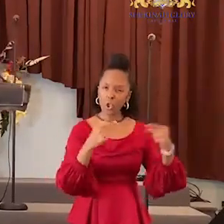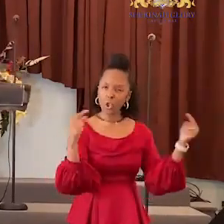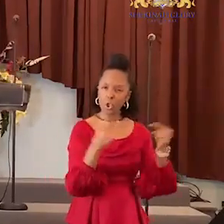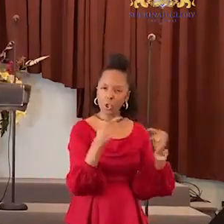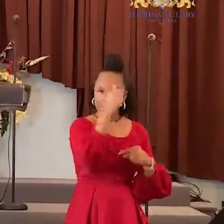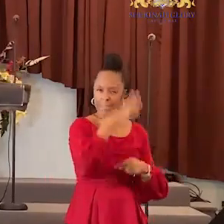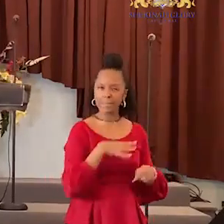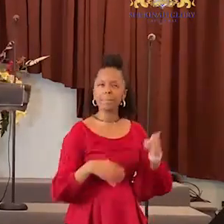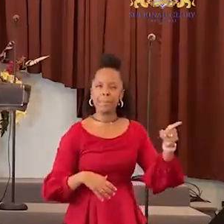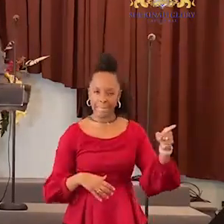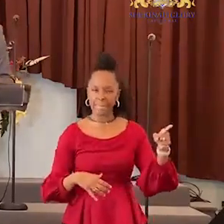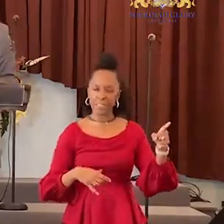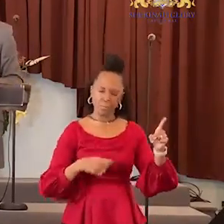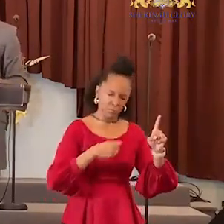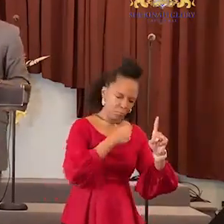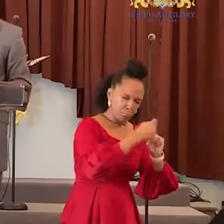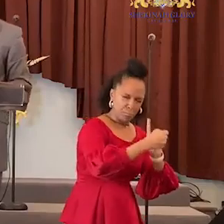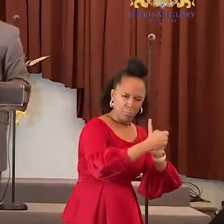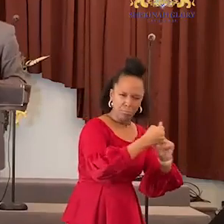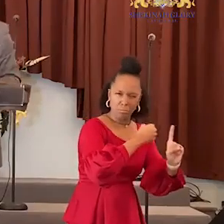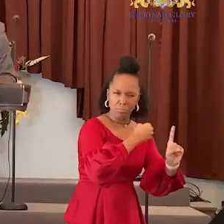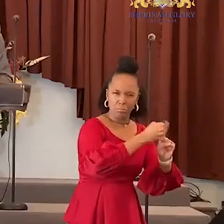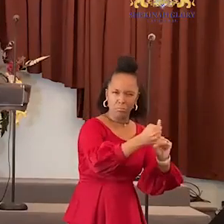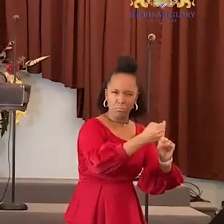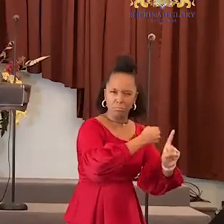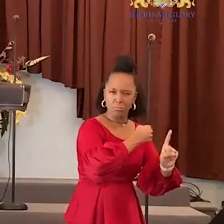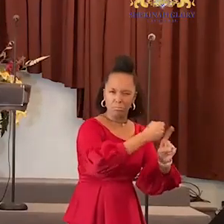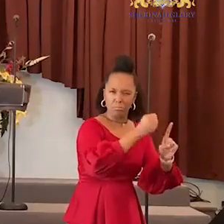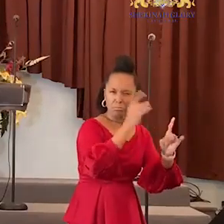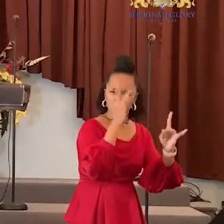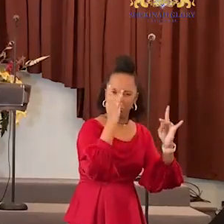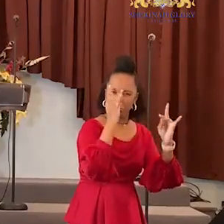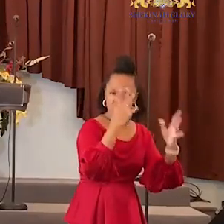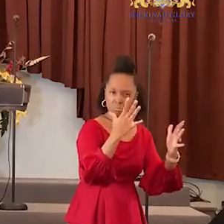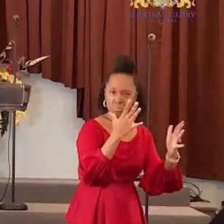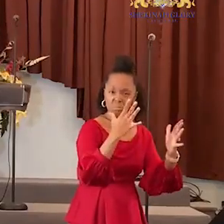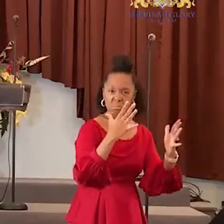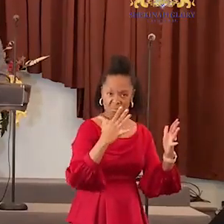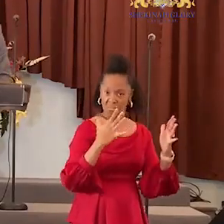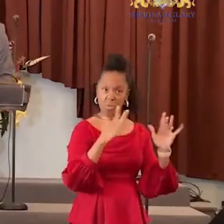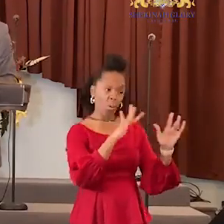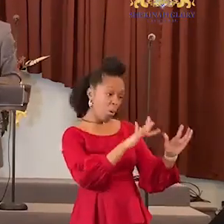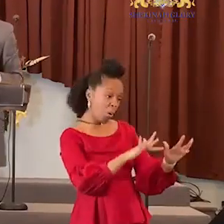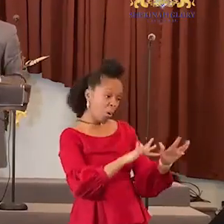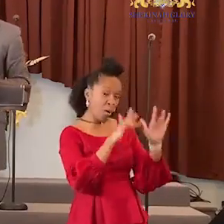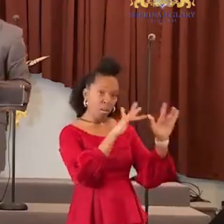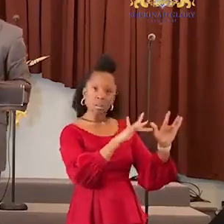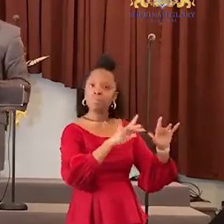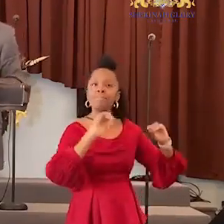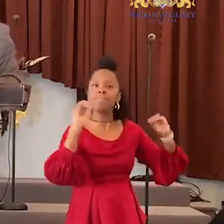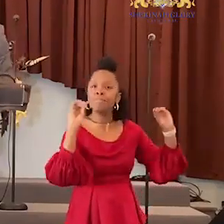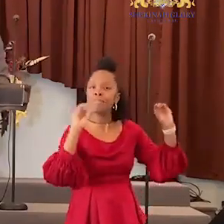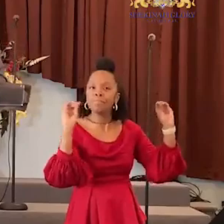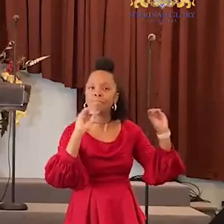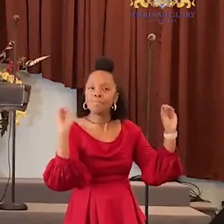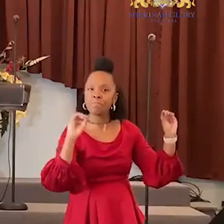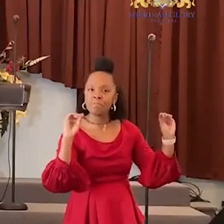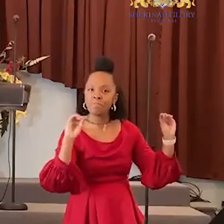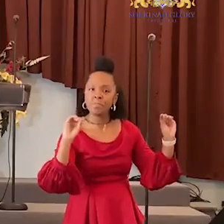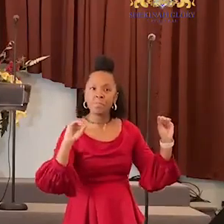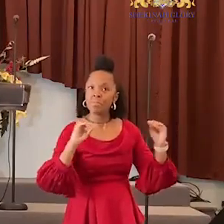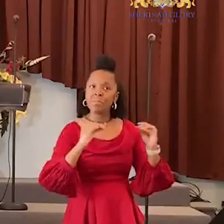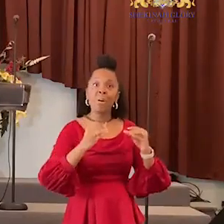man was beat severely, hurt badly, and they showed no mercy. Lastly, they left him